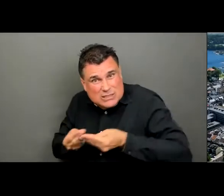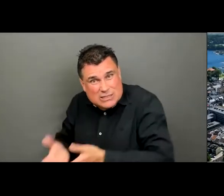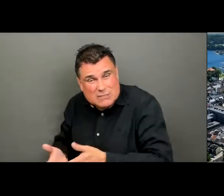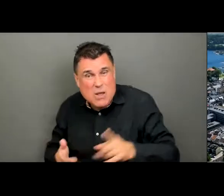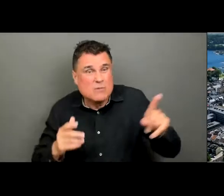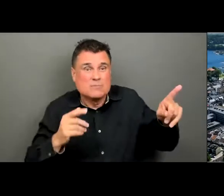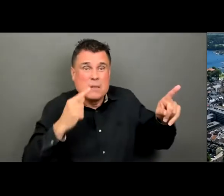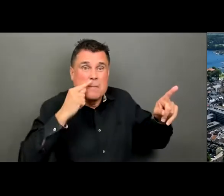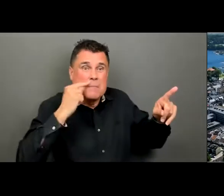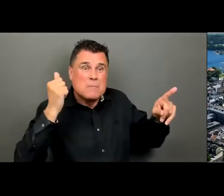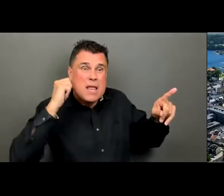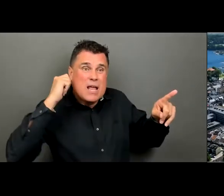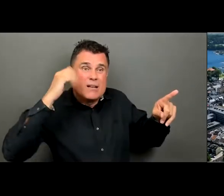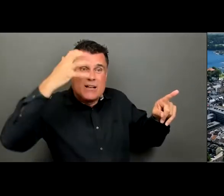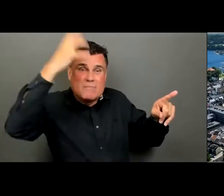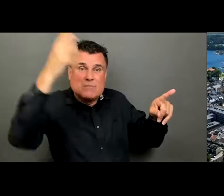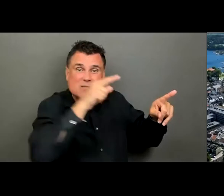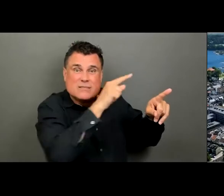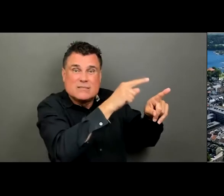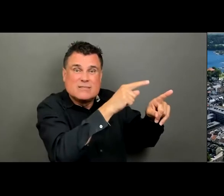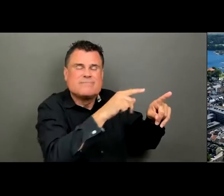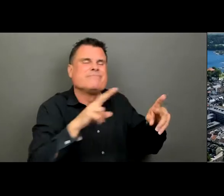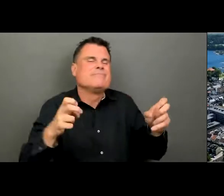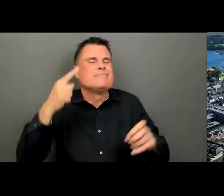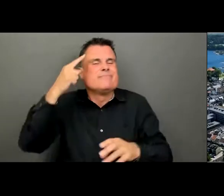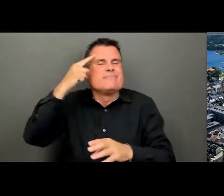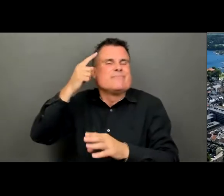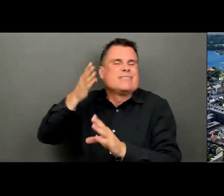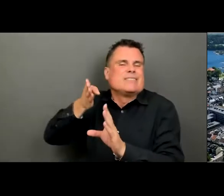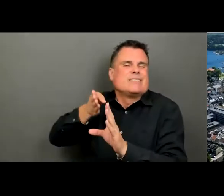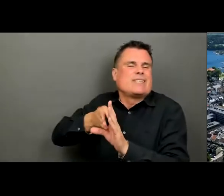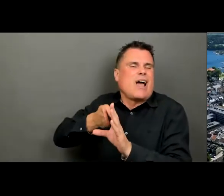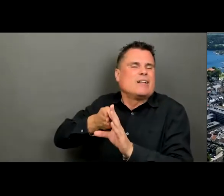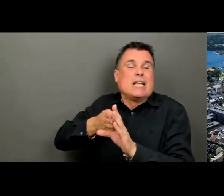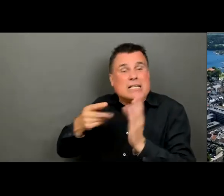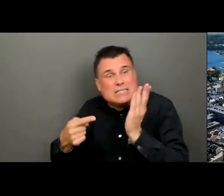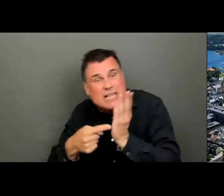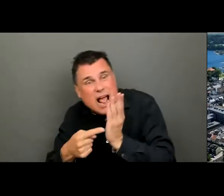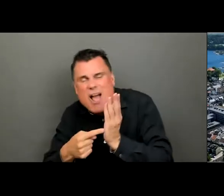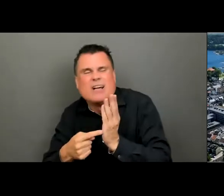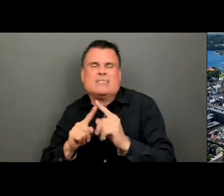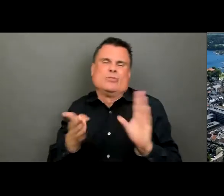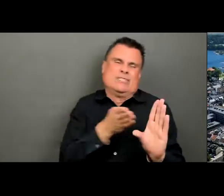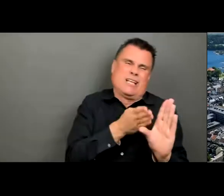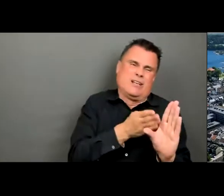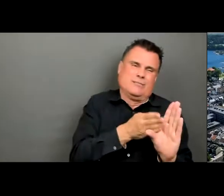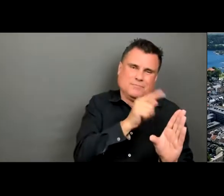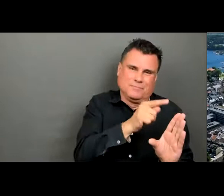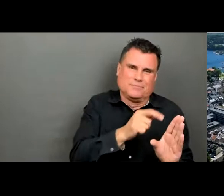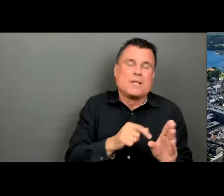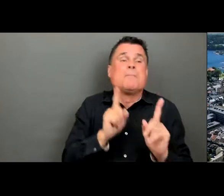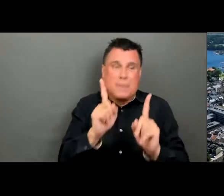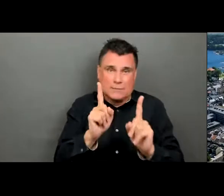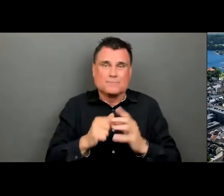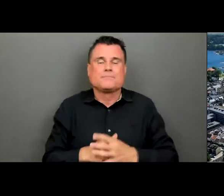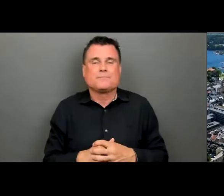a psychological issue rather than technology itself. But we think we need to